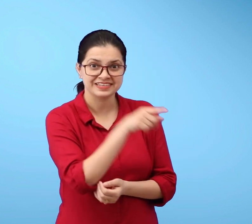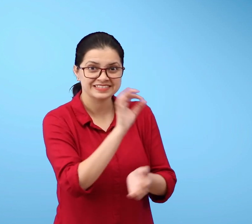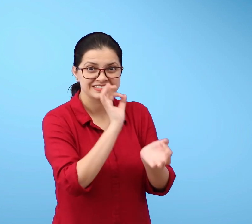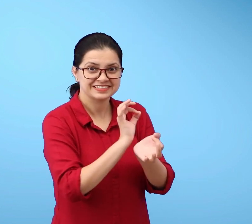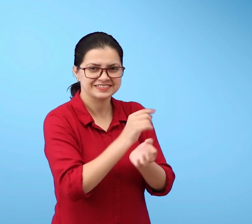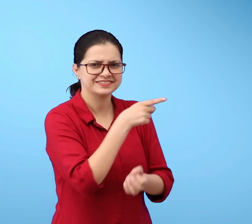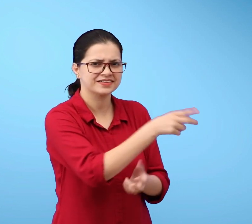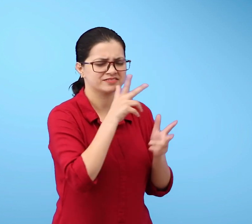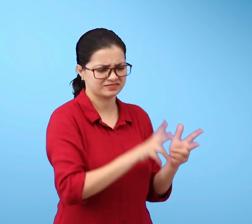The Buddha said,